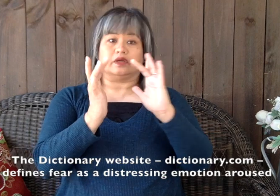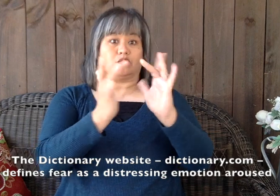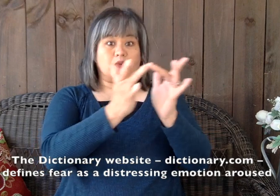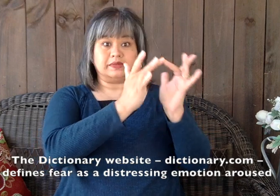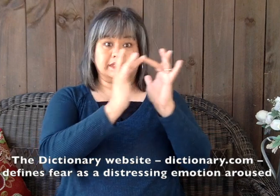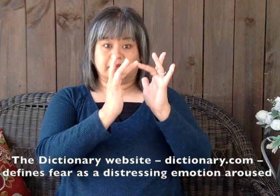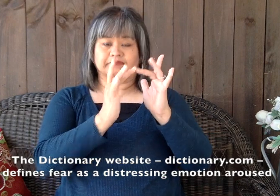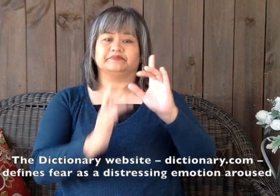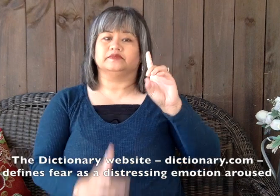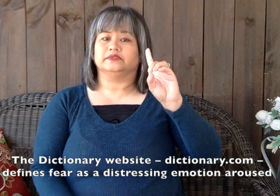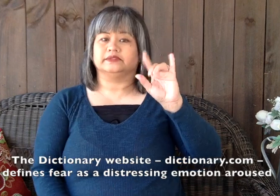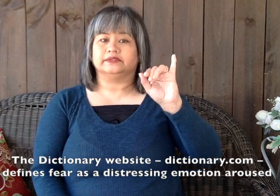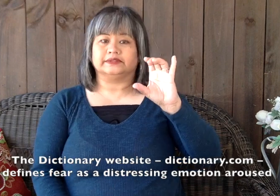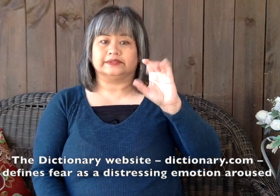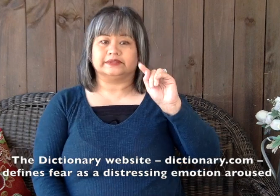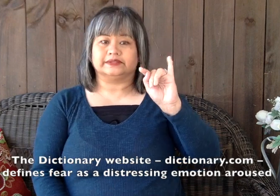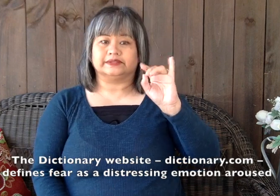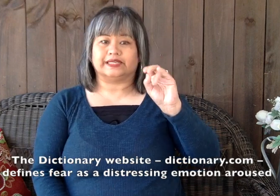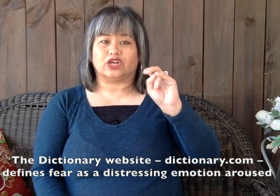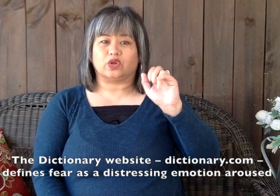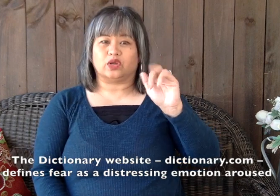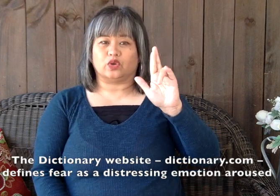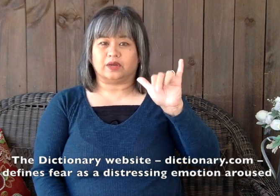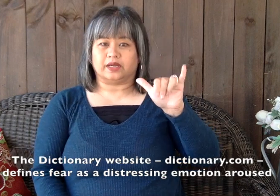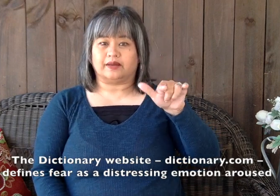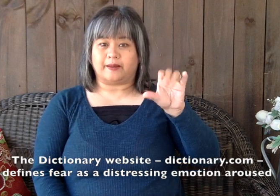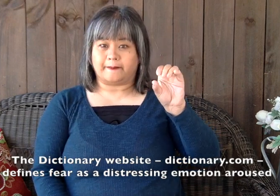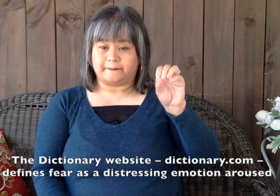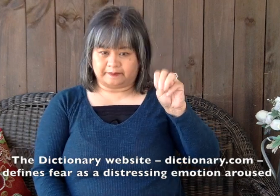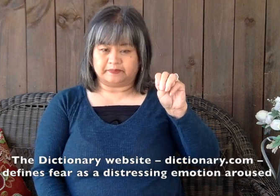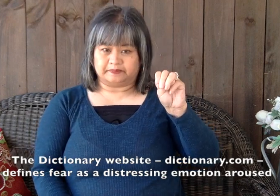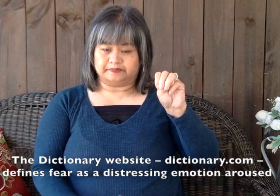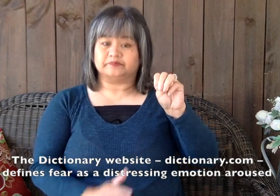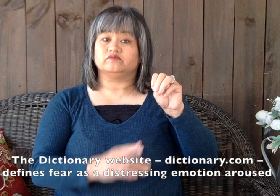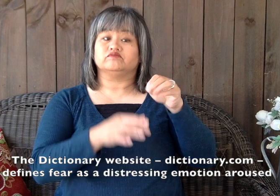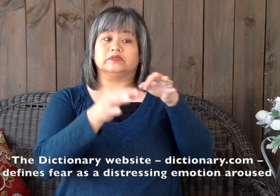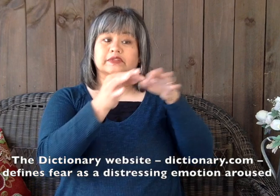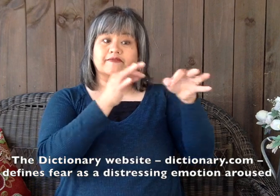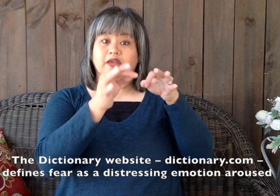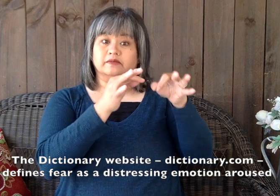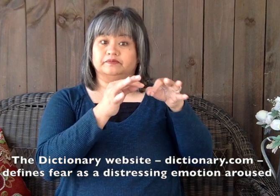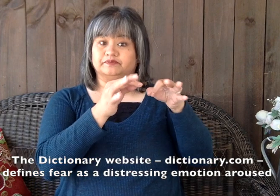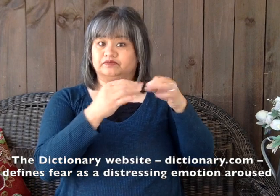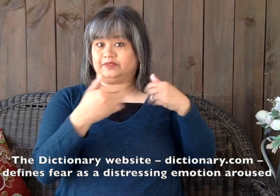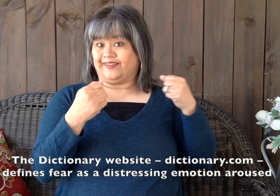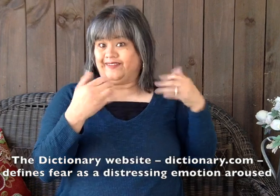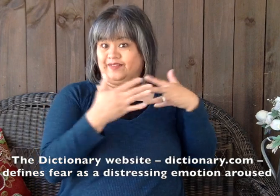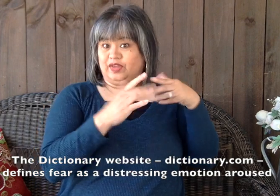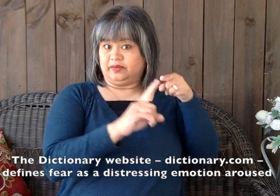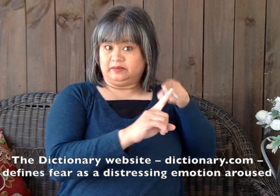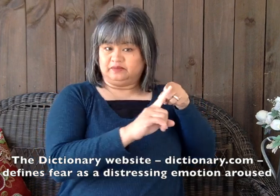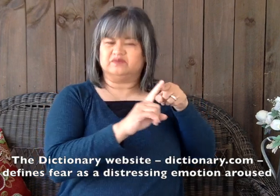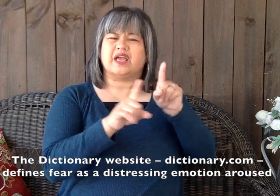The dictionary website, dictionary.com, defines fear as a distressing emotion aroused